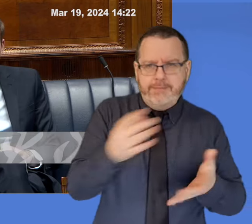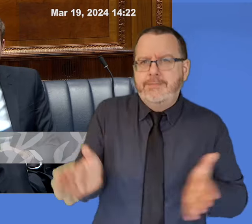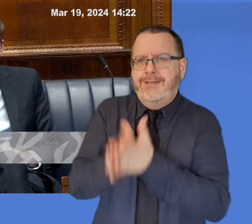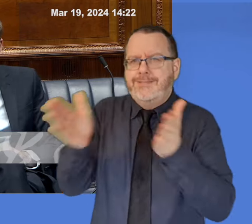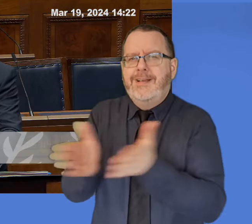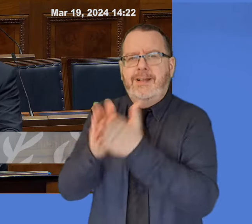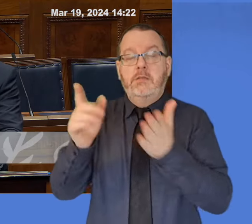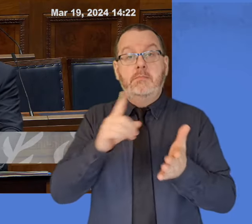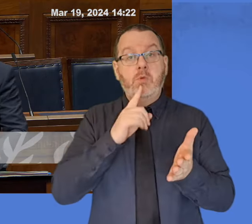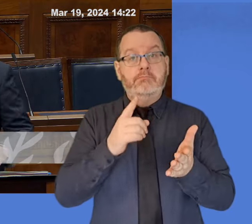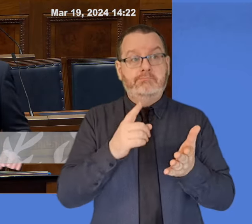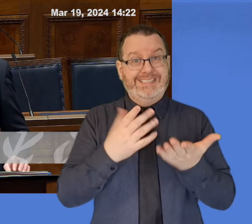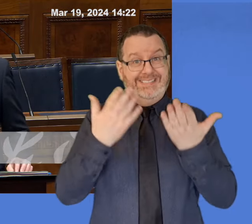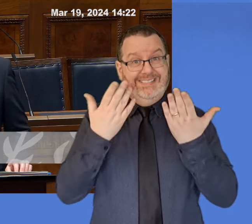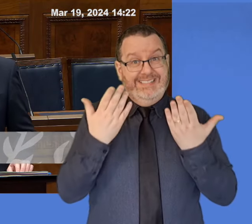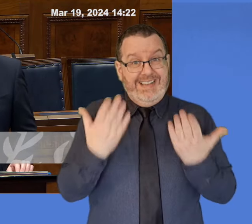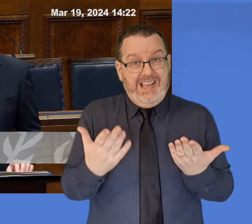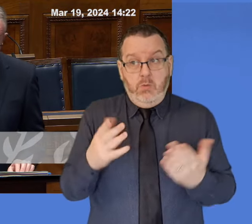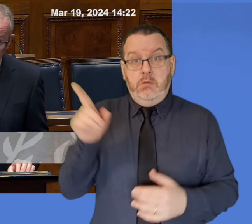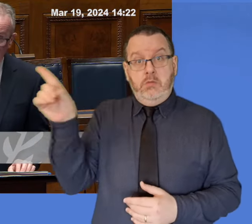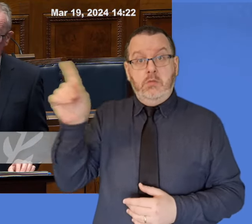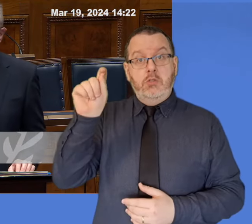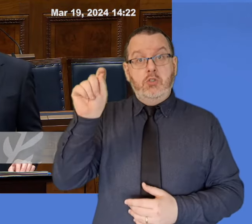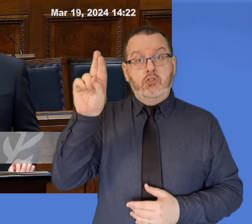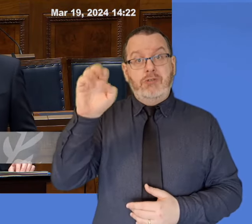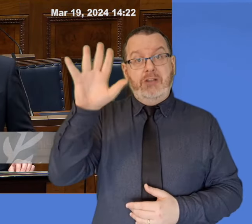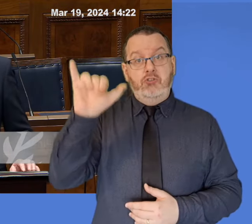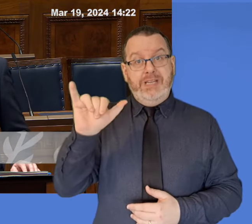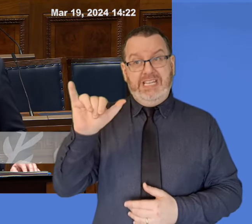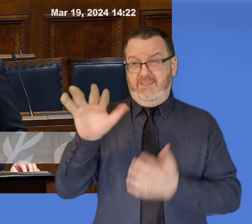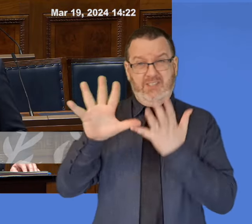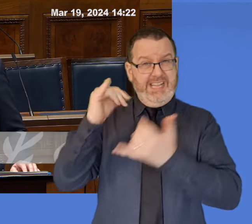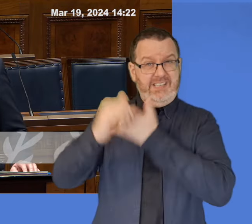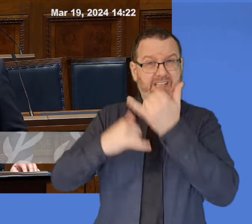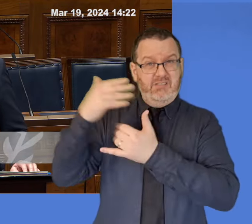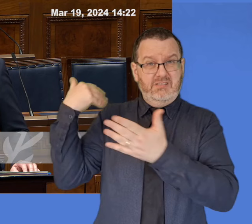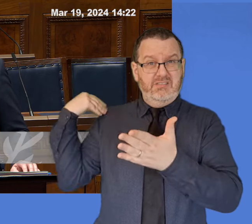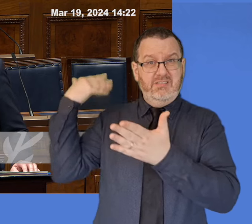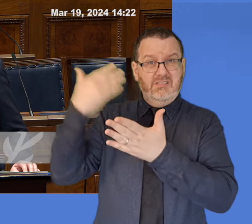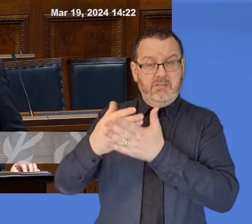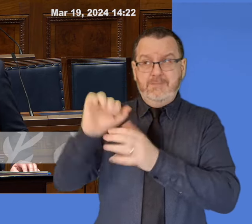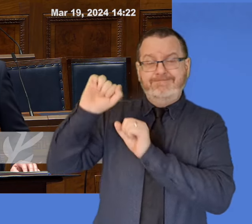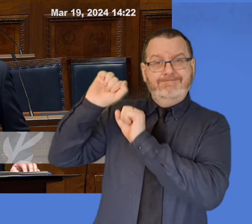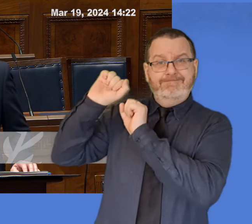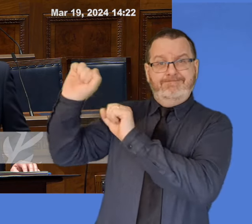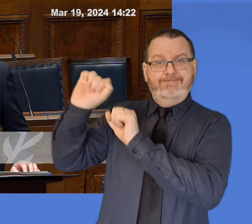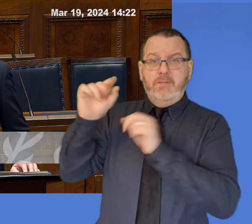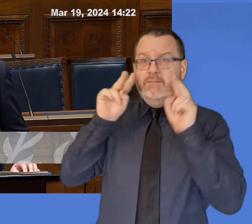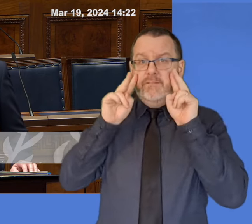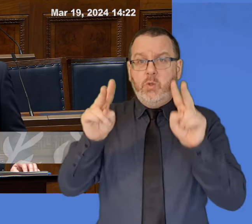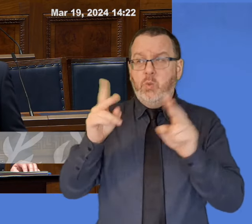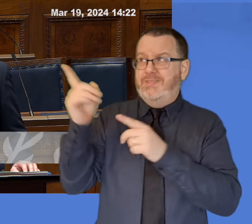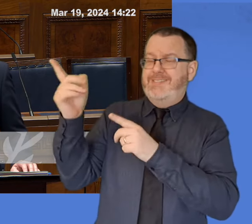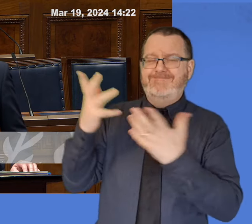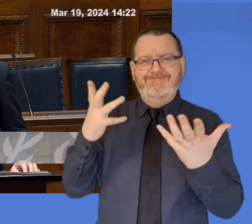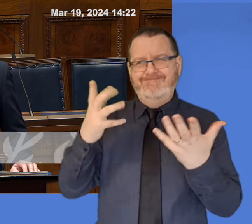ago, and I was involved in those discussions at that time, makes it unaffordable for us. And it was then, it probably even more so now. Now,